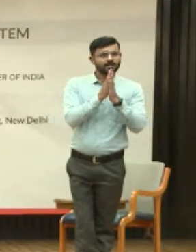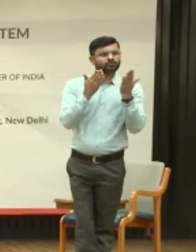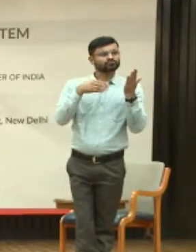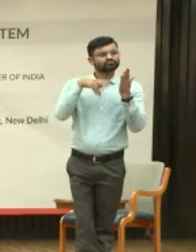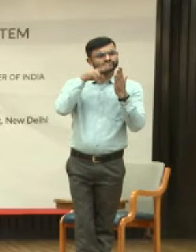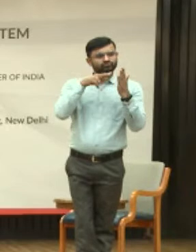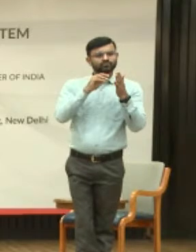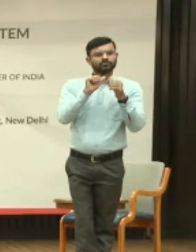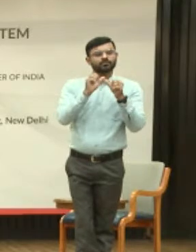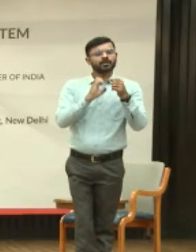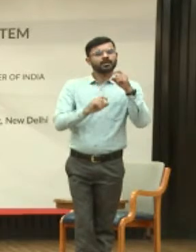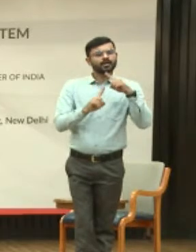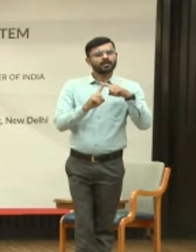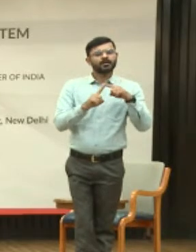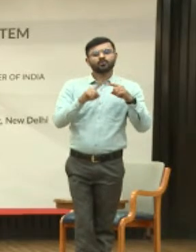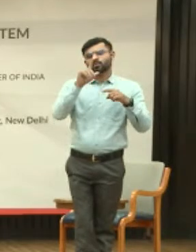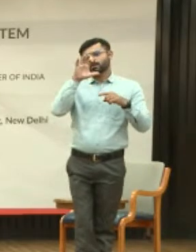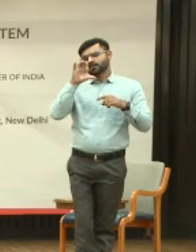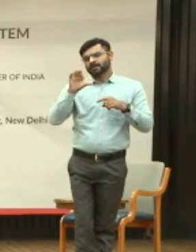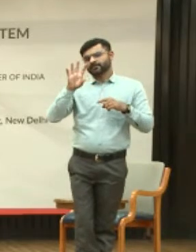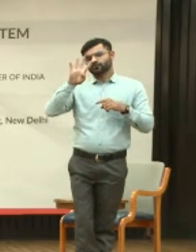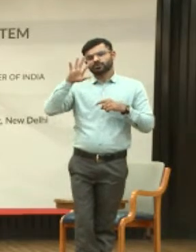Act of